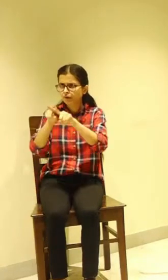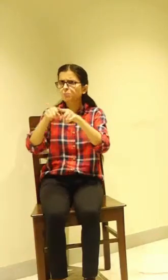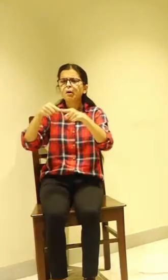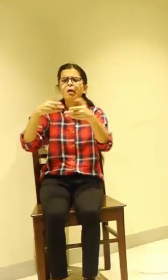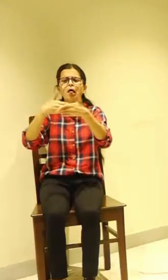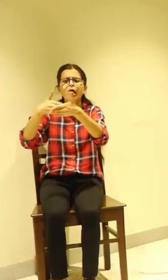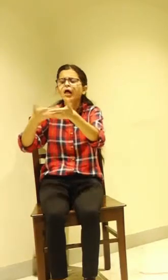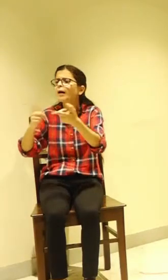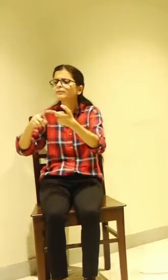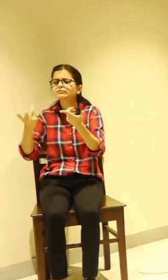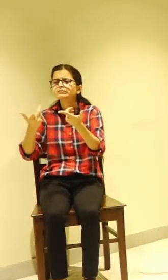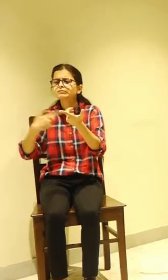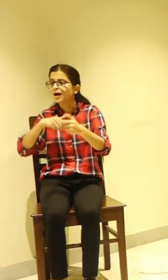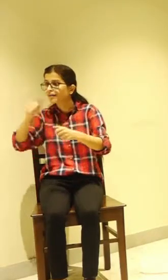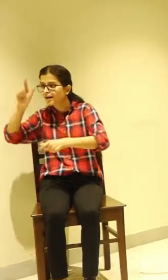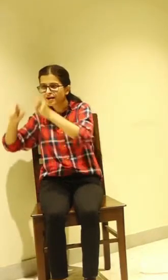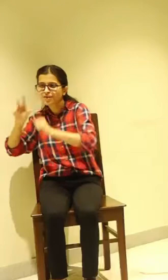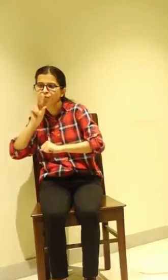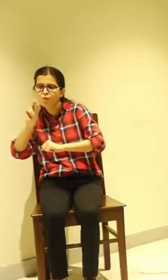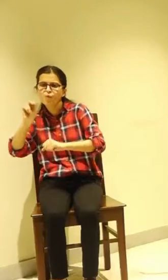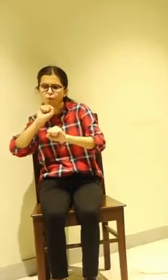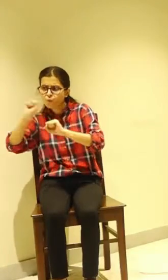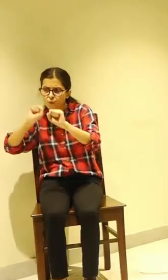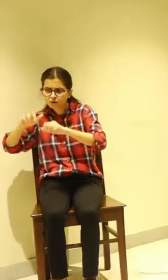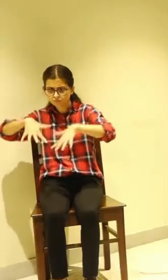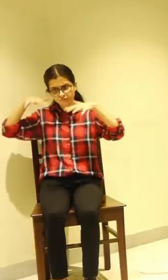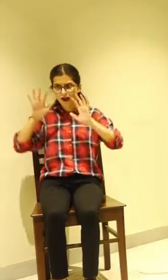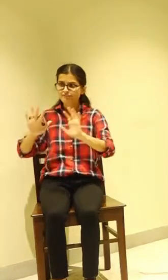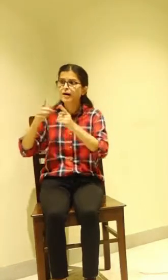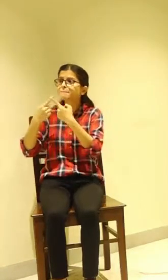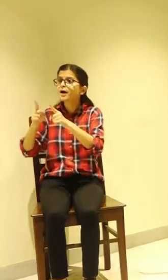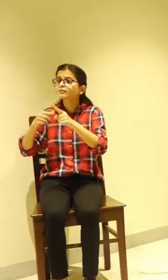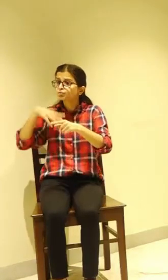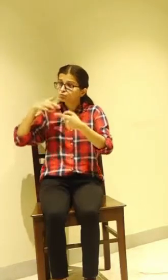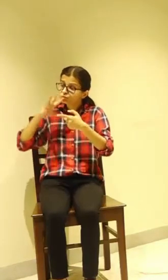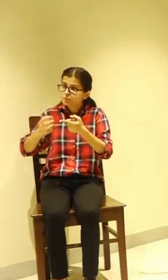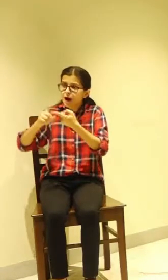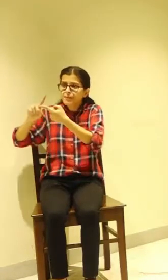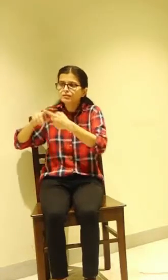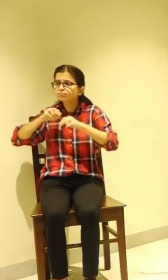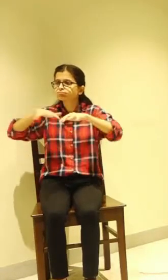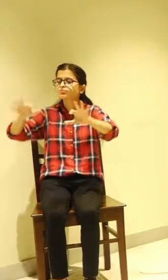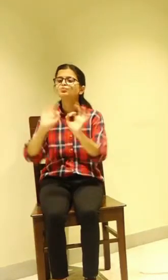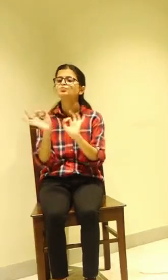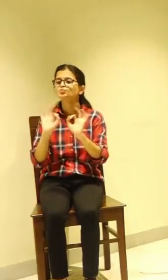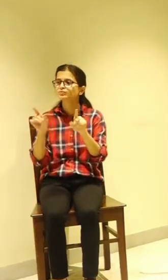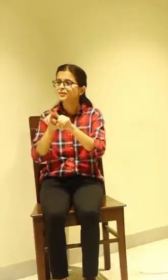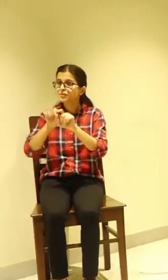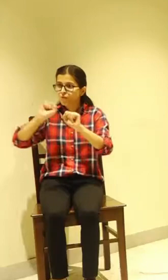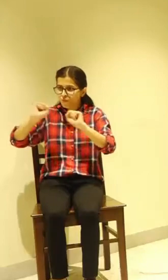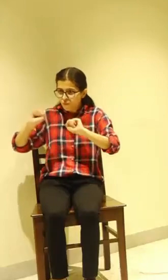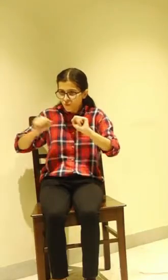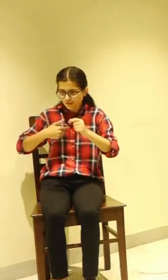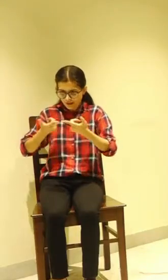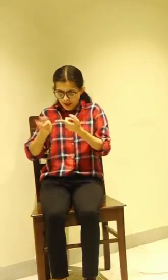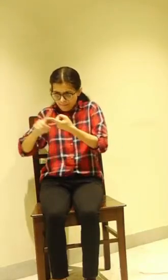was reflected in the speeches of the members in the assembly who kept telling the drafting committee, you have a relook at it and rethink your position about